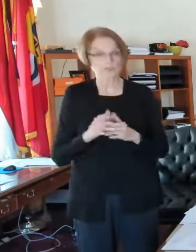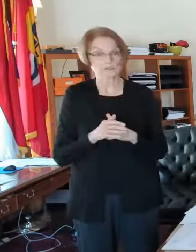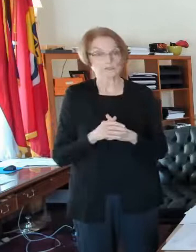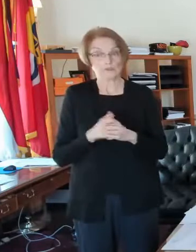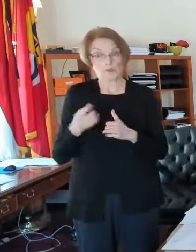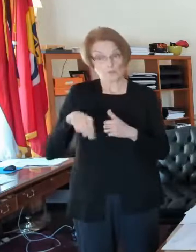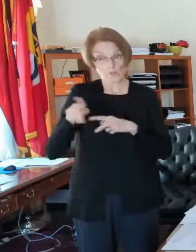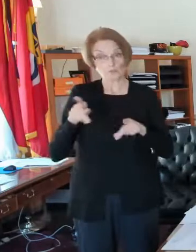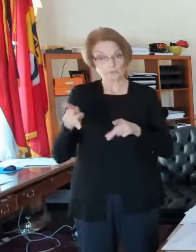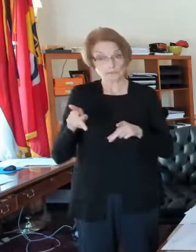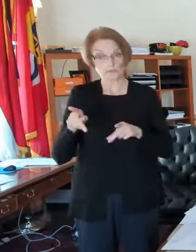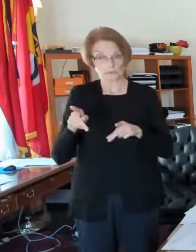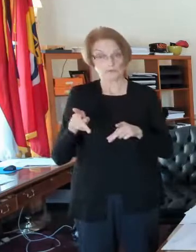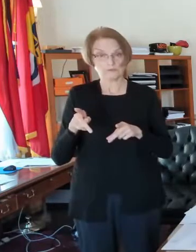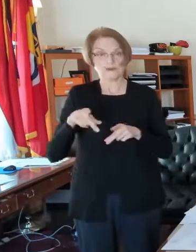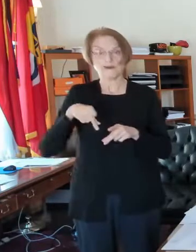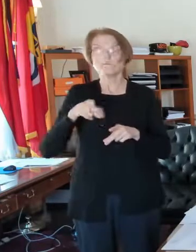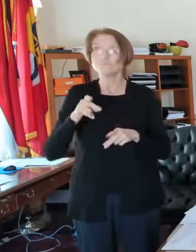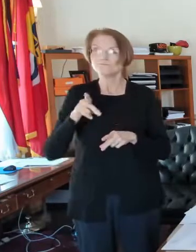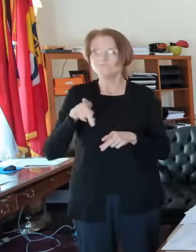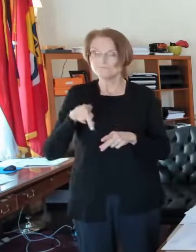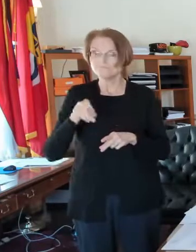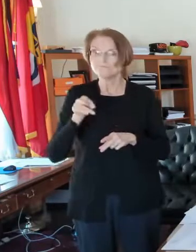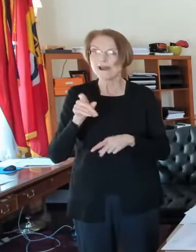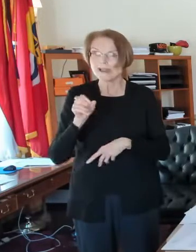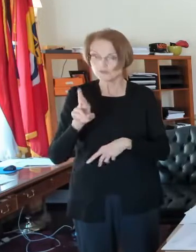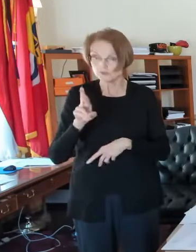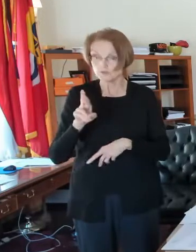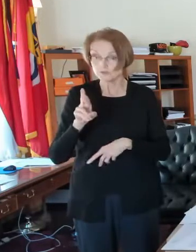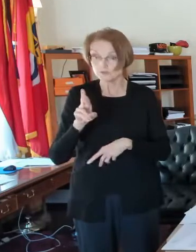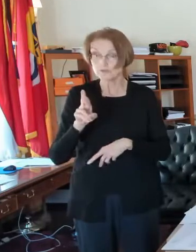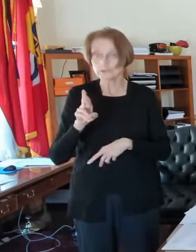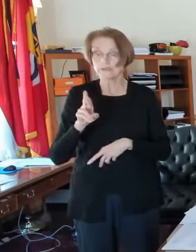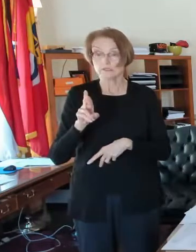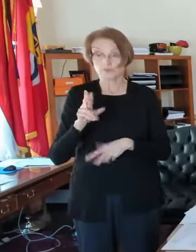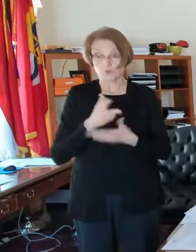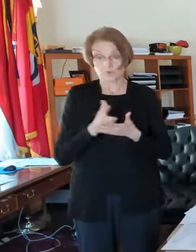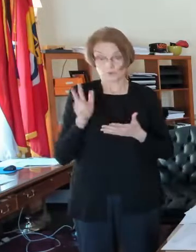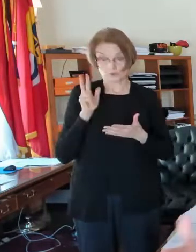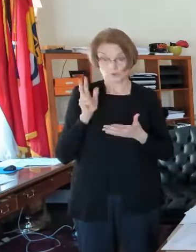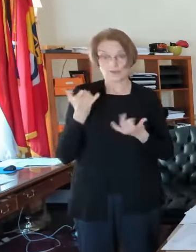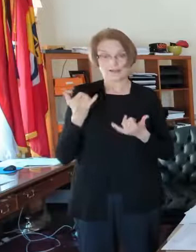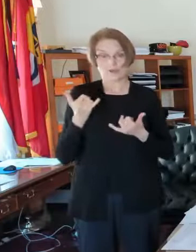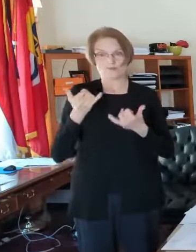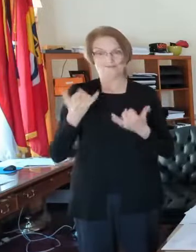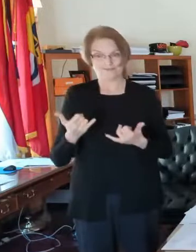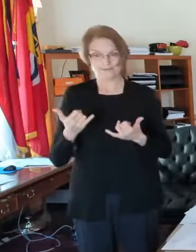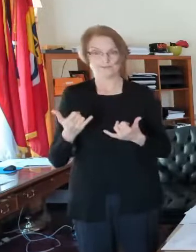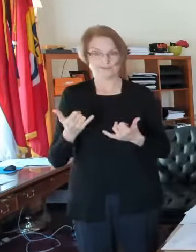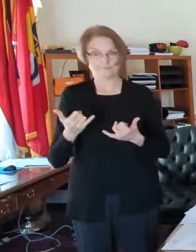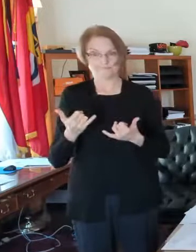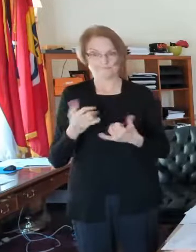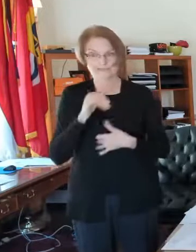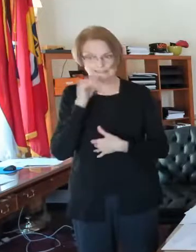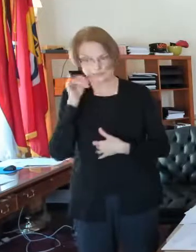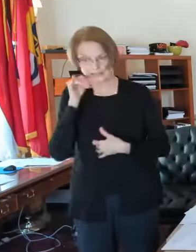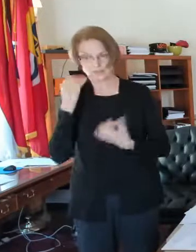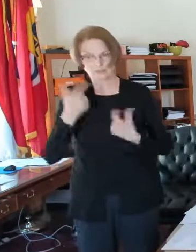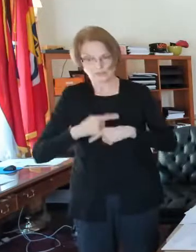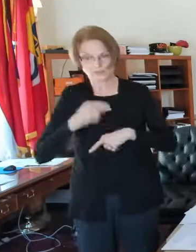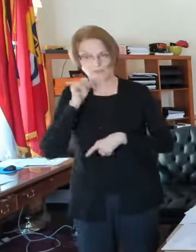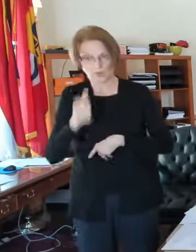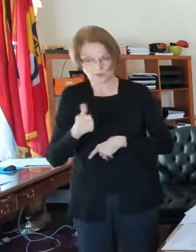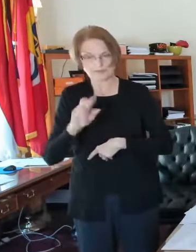those folks are, this was the Pfizer vaccine, and those folks are getting their second dose this Thursday, Friday, Saturday. There are